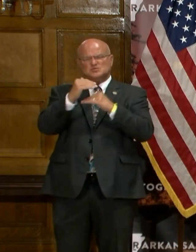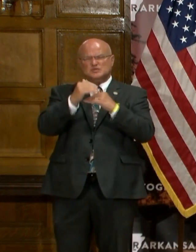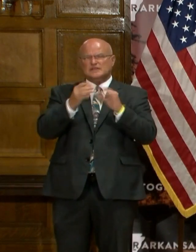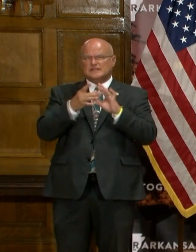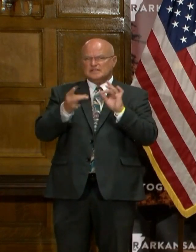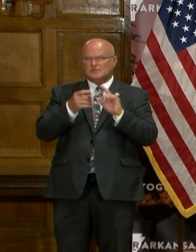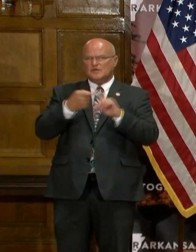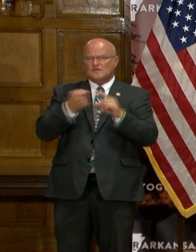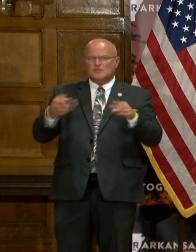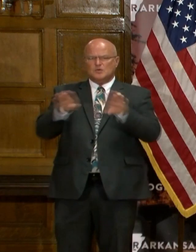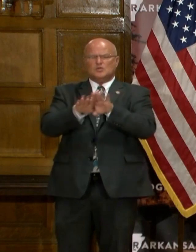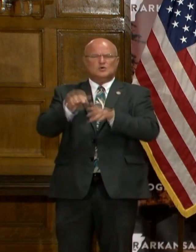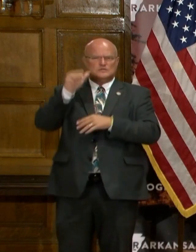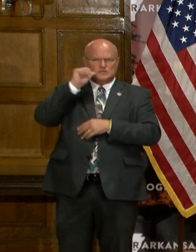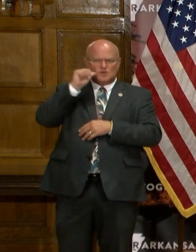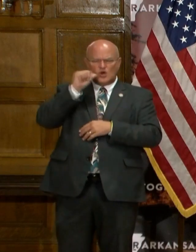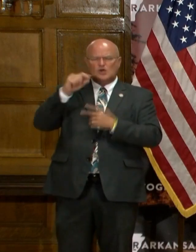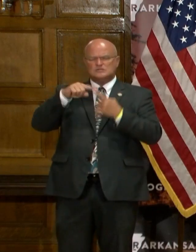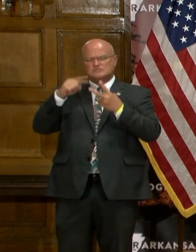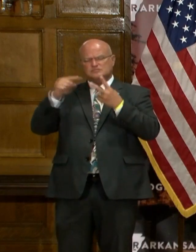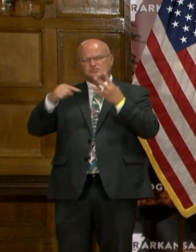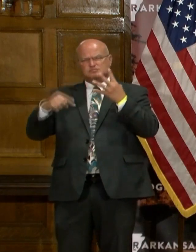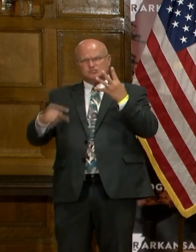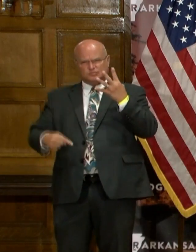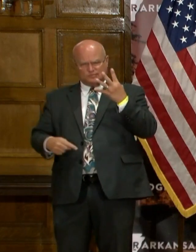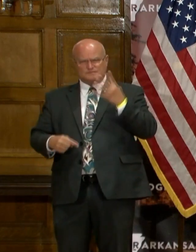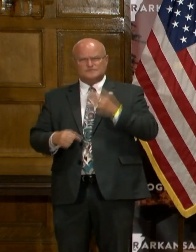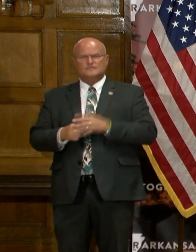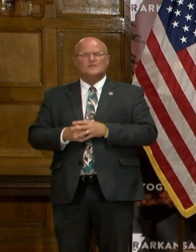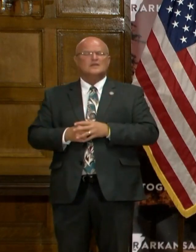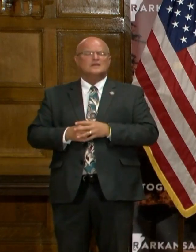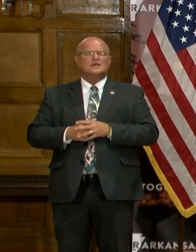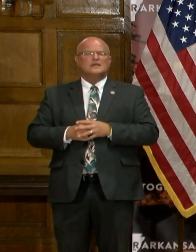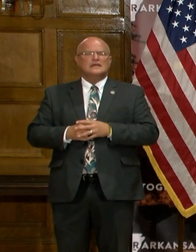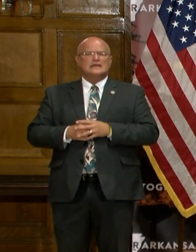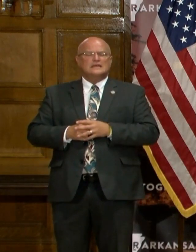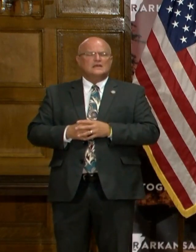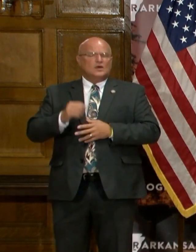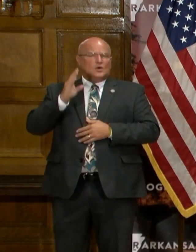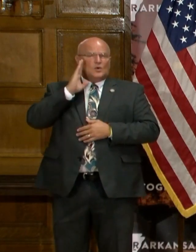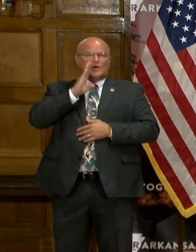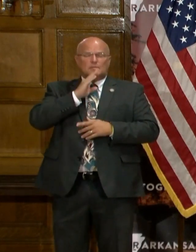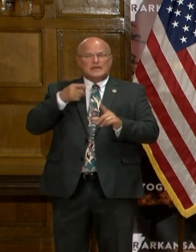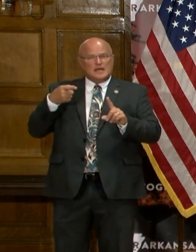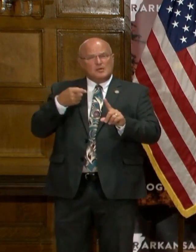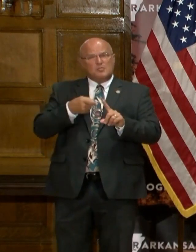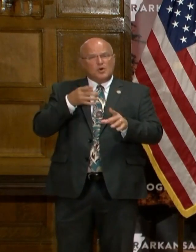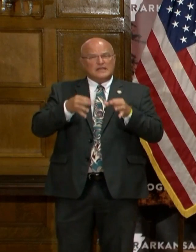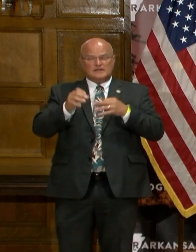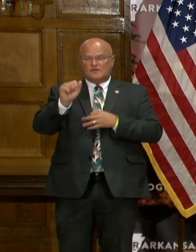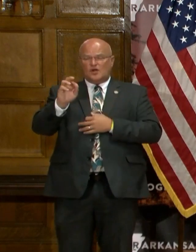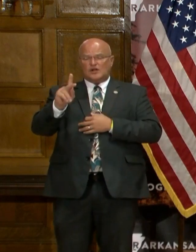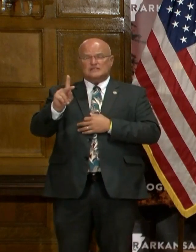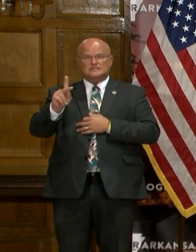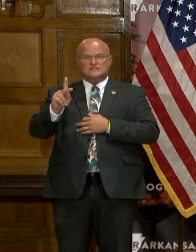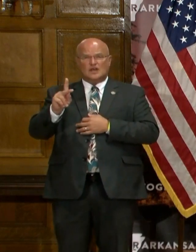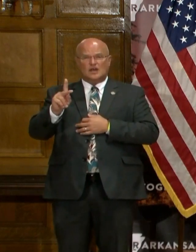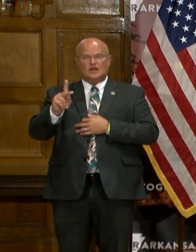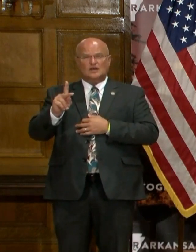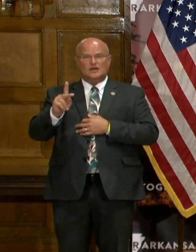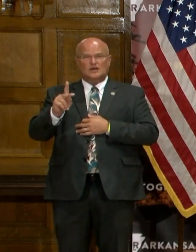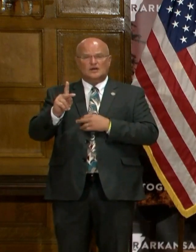about in terms of closing bars and other restrictions. Is there going to be a point, if Arkansas's position